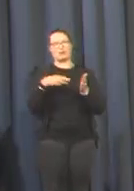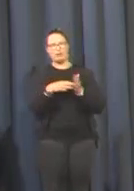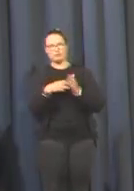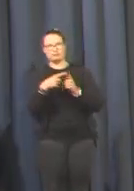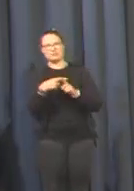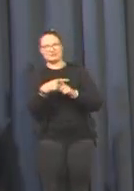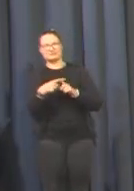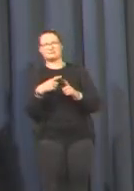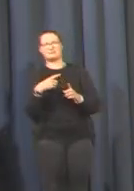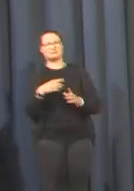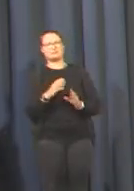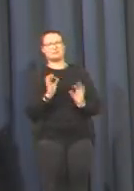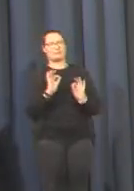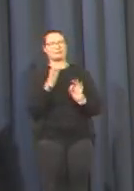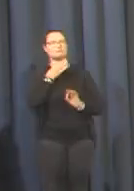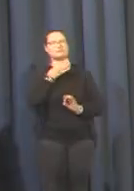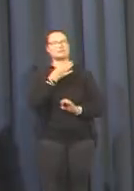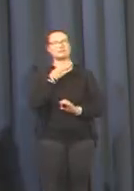that.